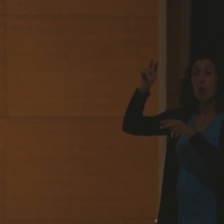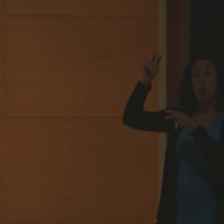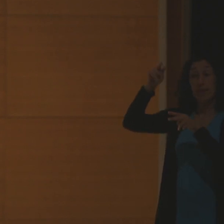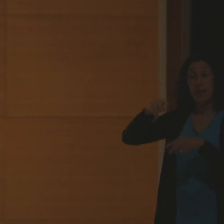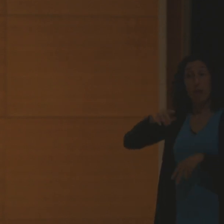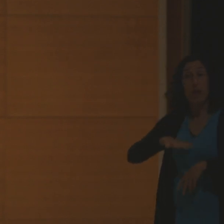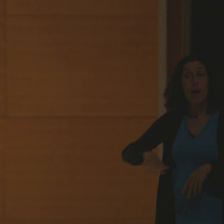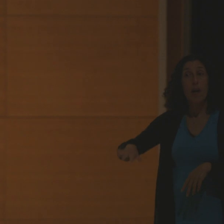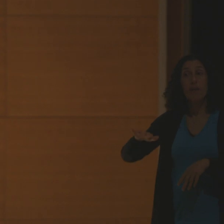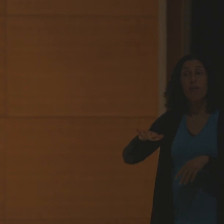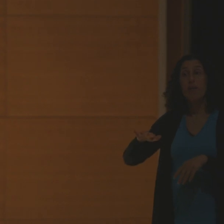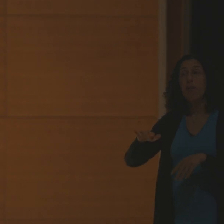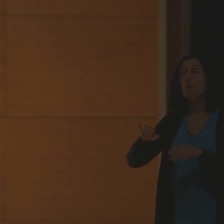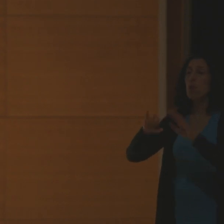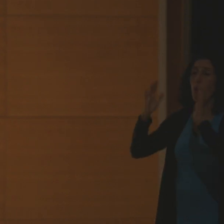that